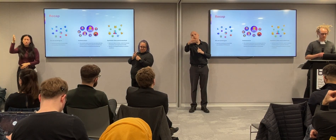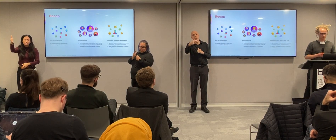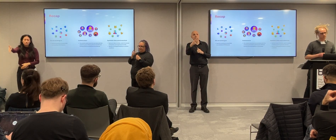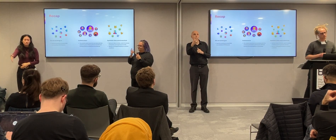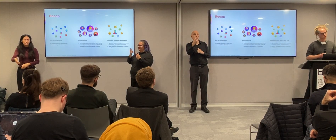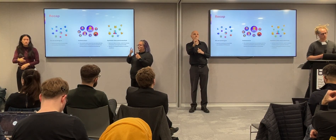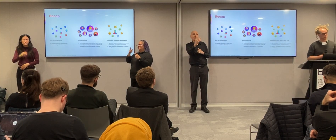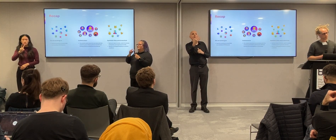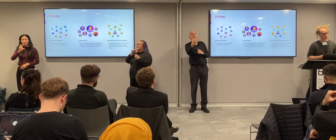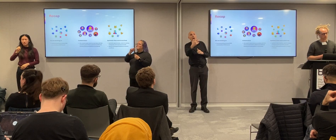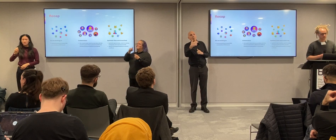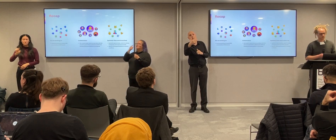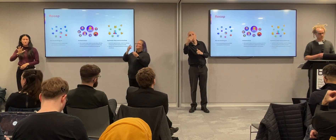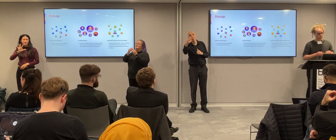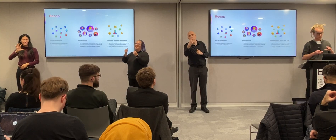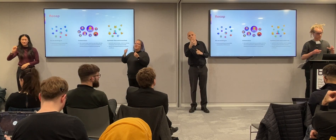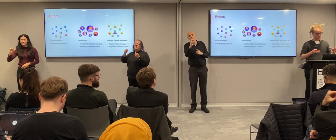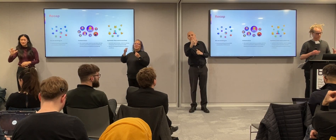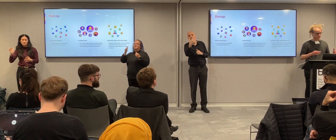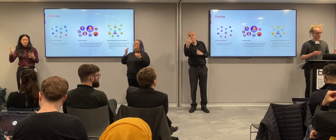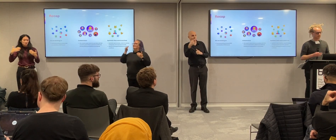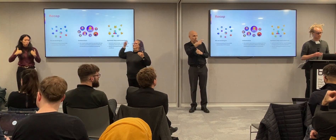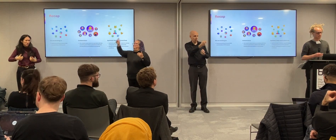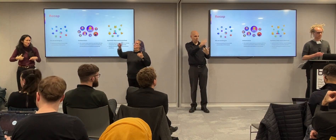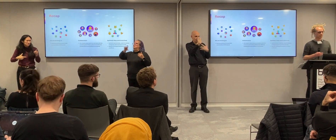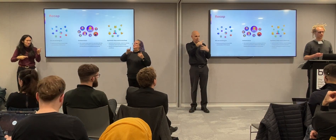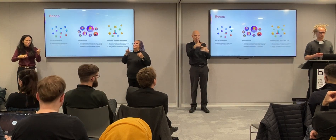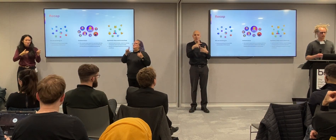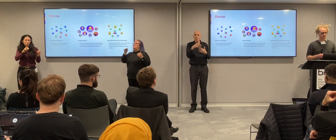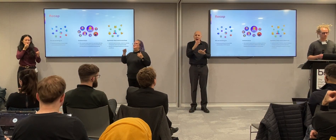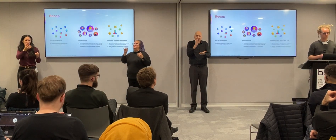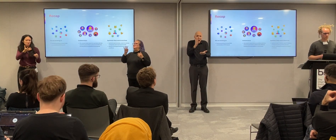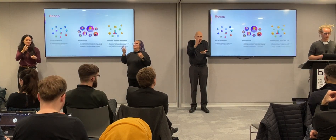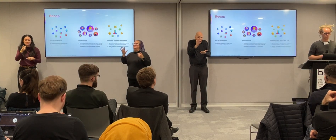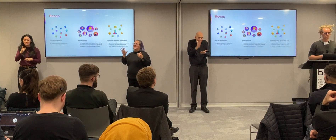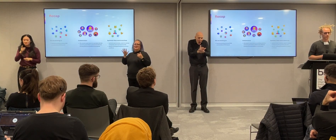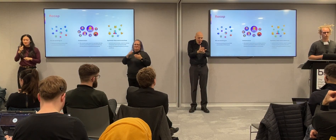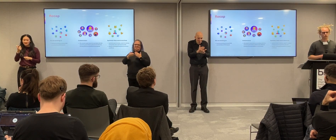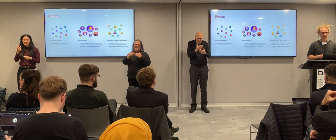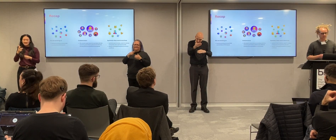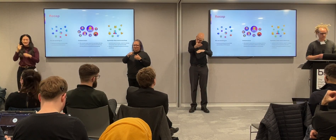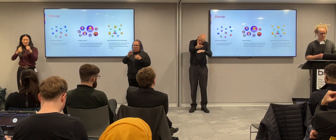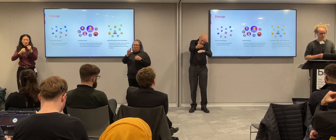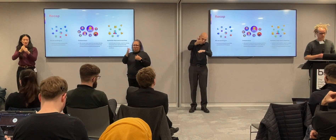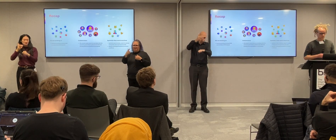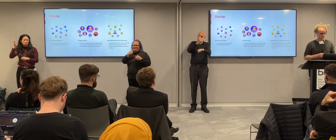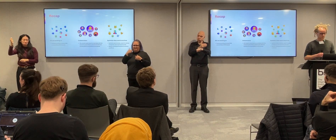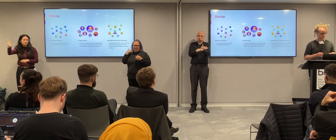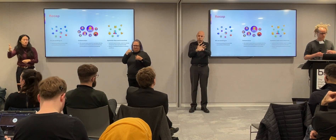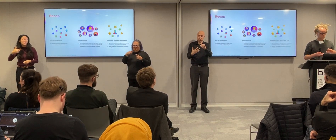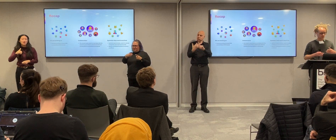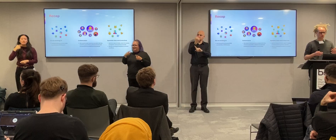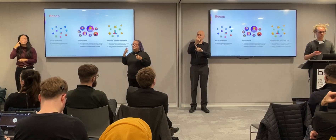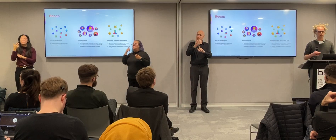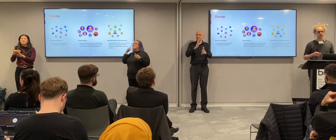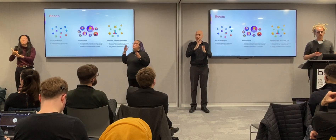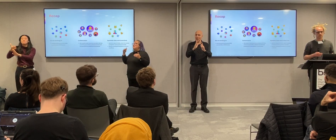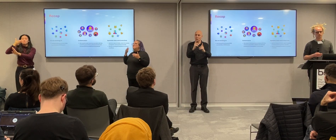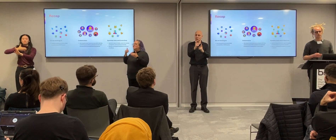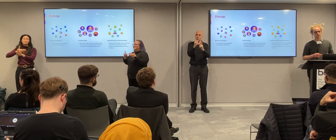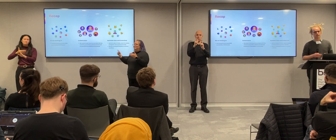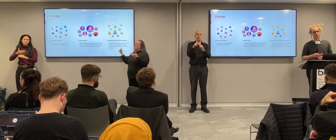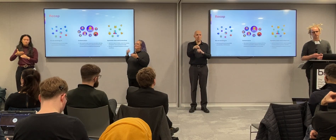54, whatever you mentioned earlier, Rich, but that this can actually happen way before that. And we want